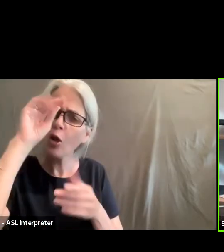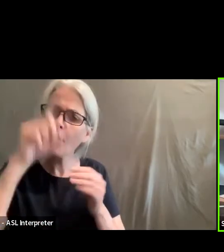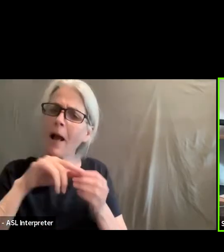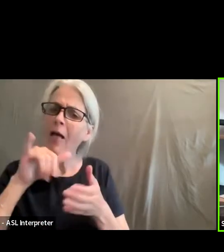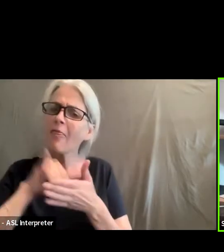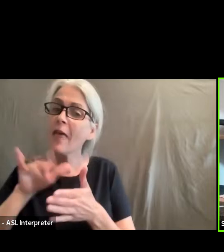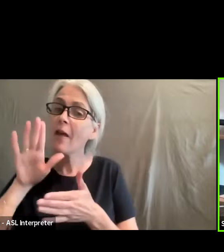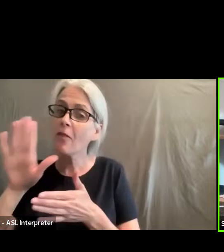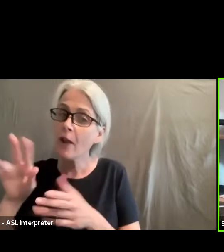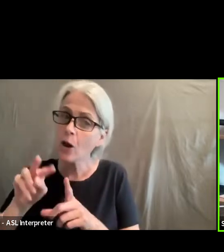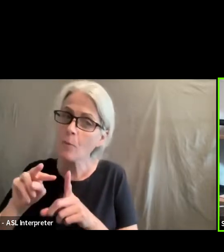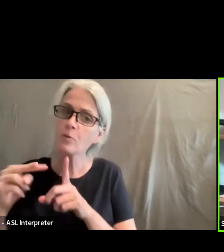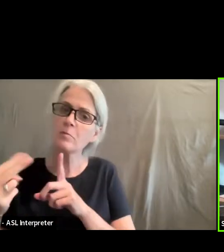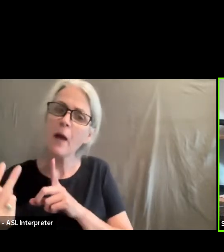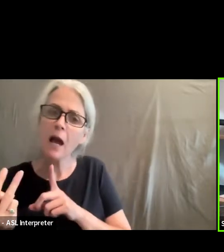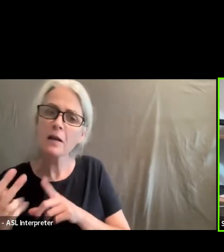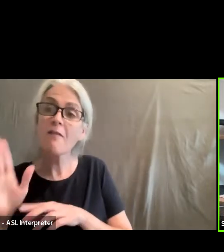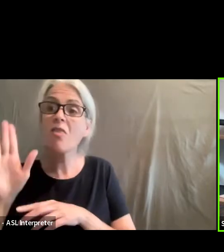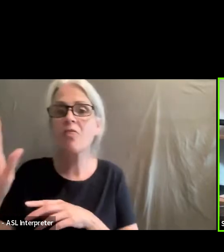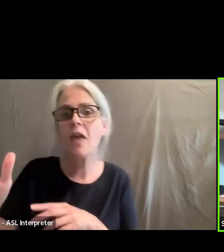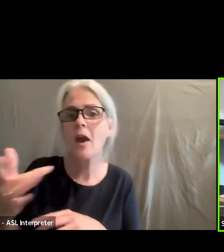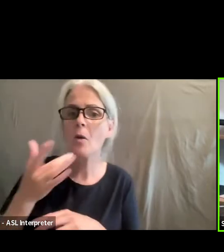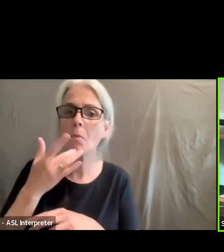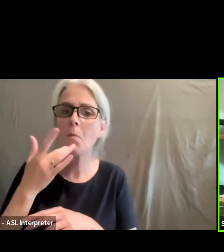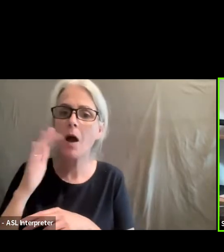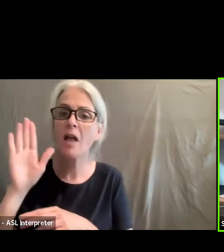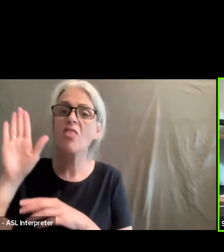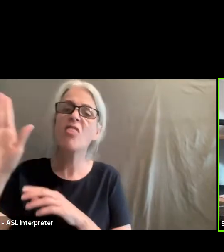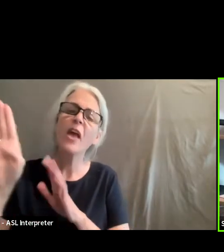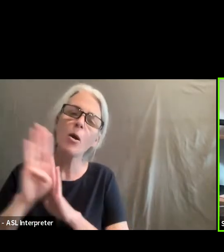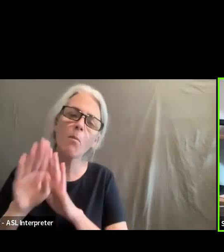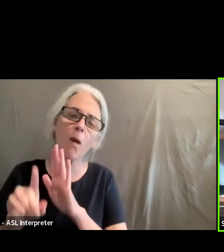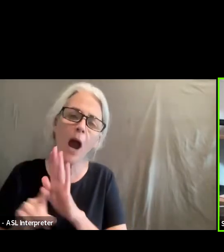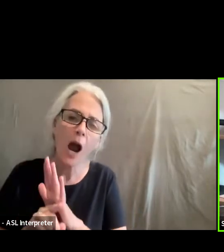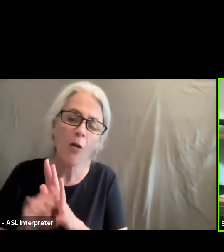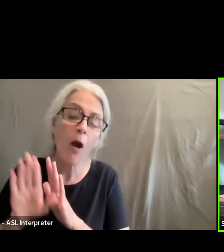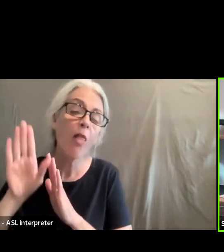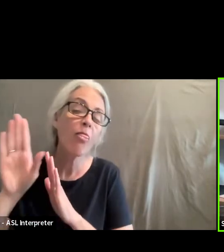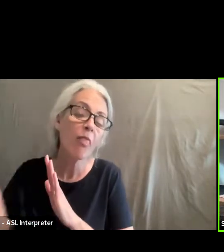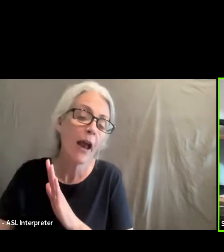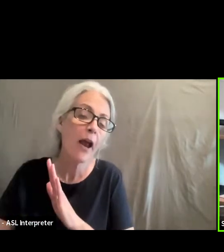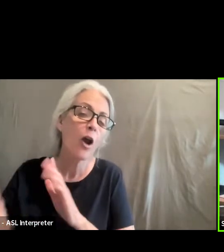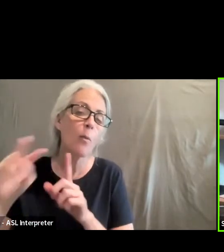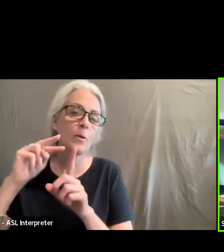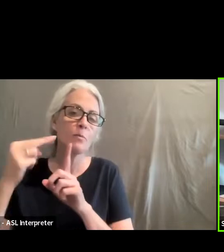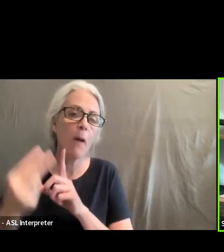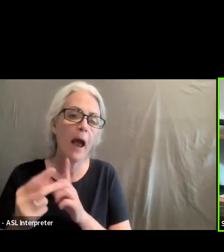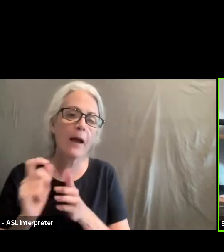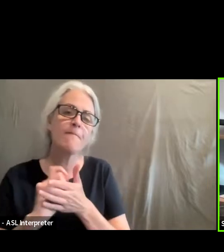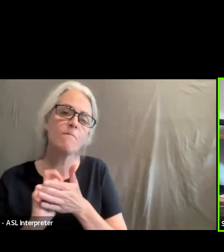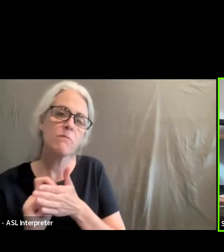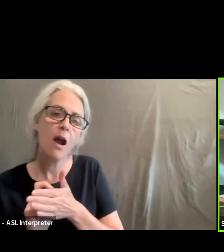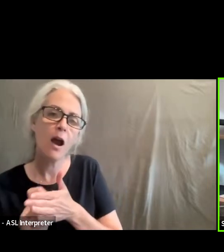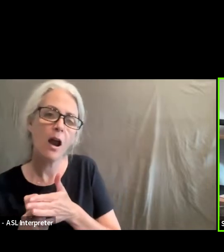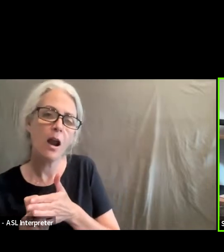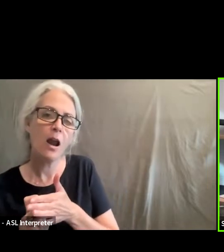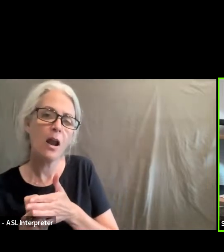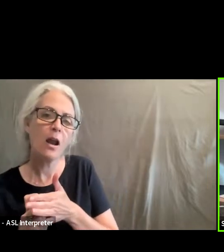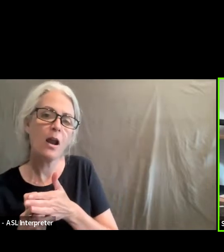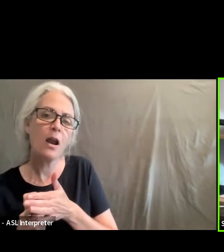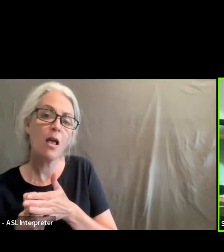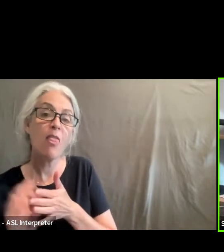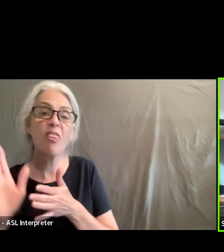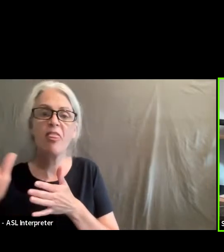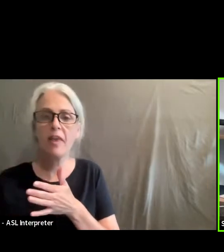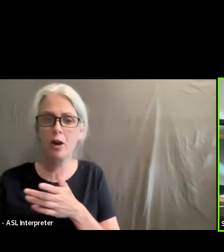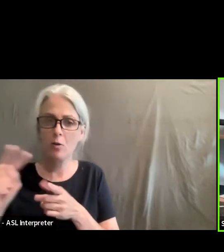author's point of view, bias, background, what's making that author write in the way that they're writing, or take whatever stance